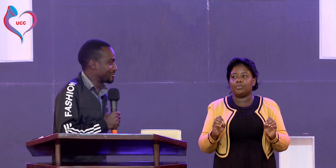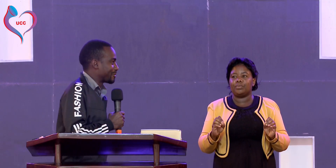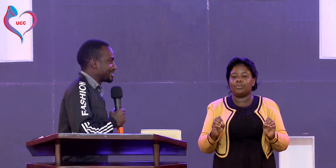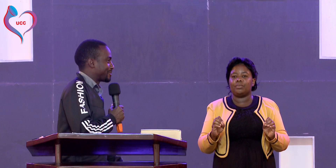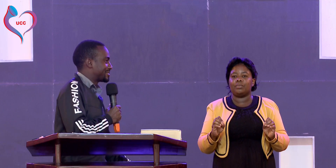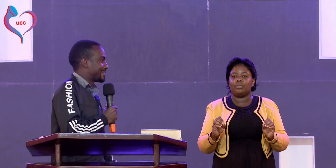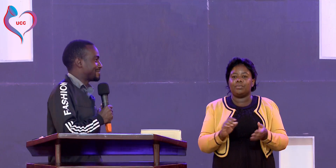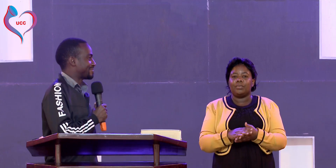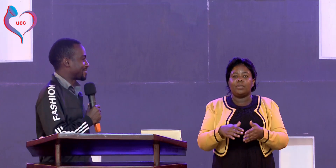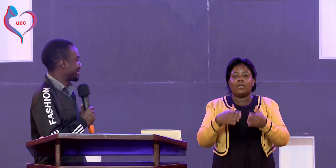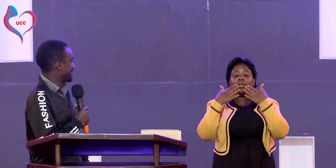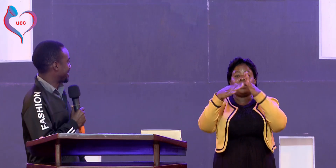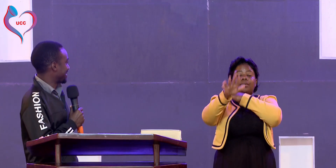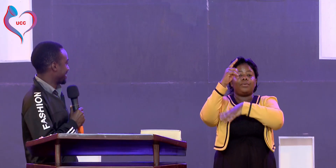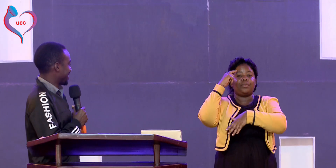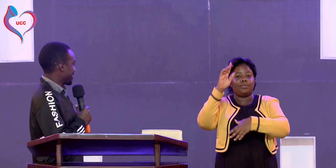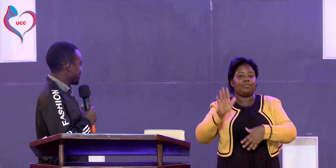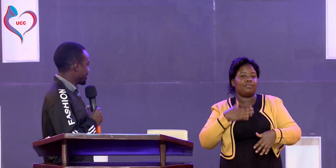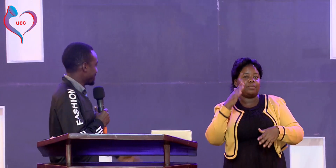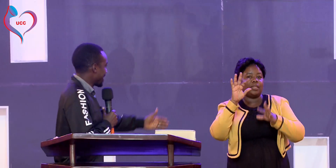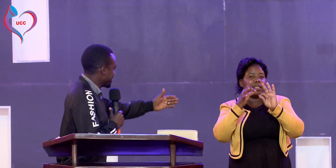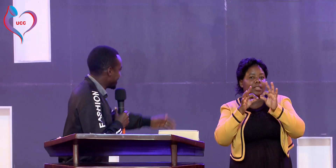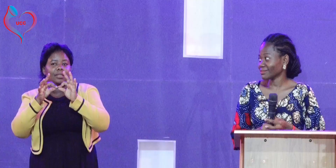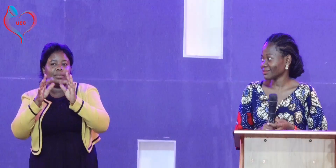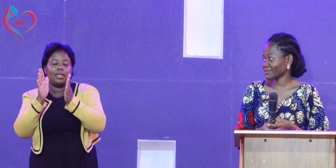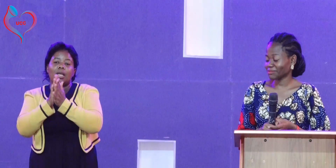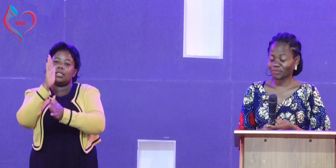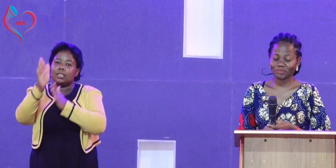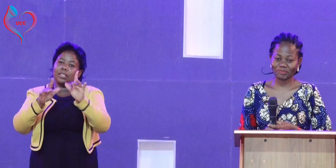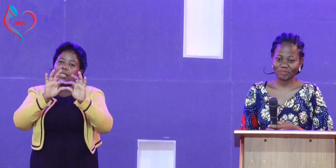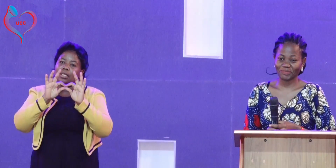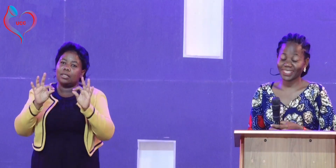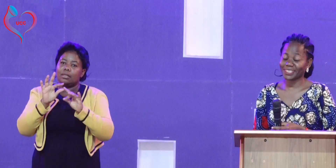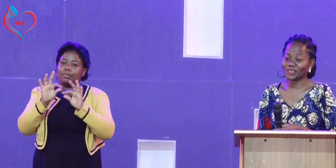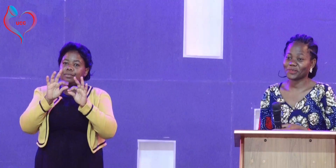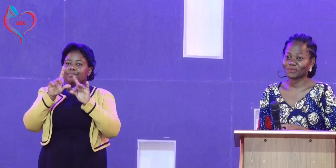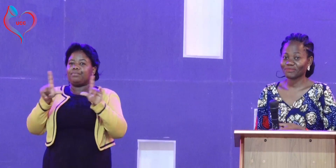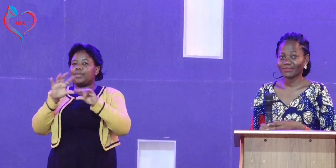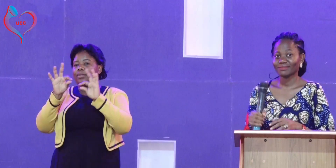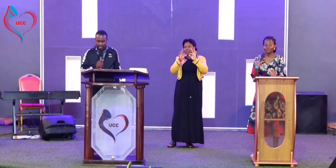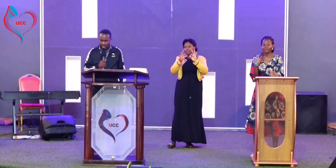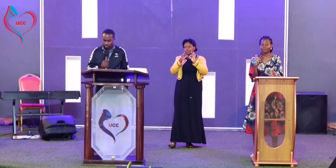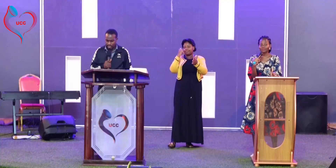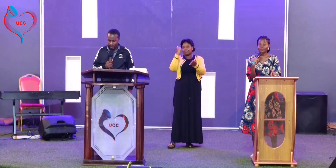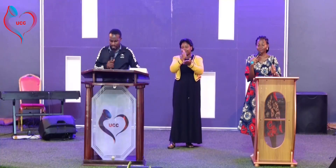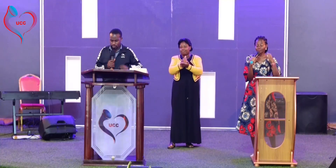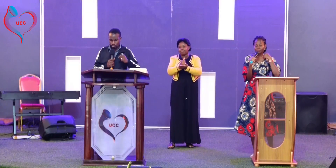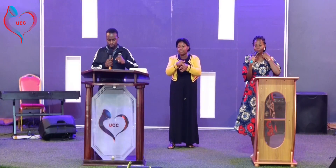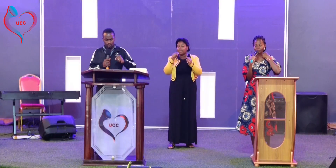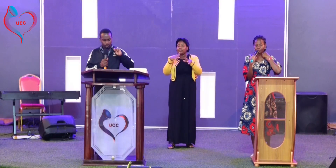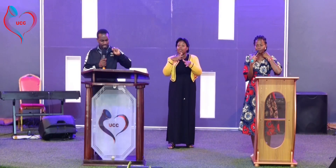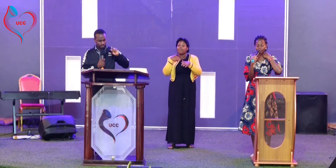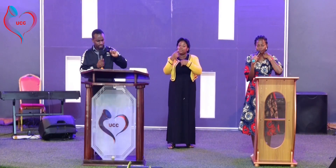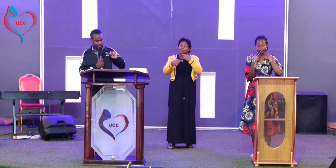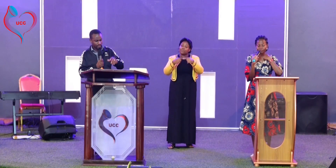appreciate God for my interpreter and also my dear interpreter. Amen. Now today, I want us to